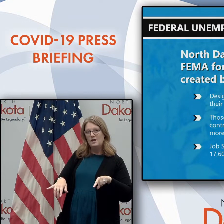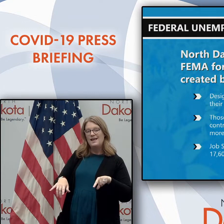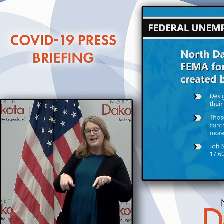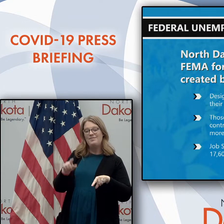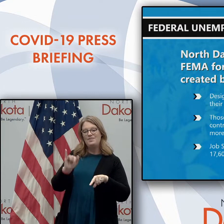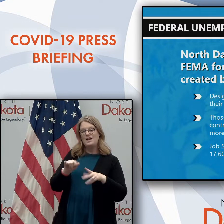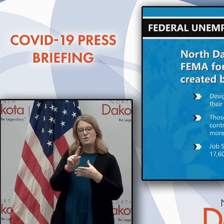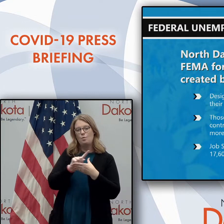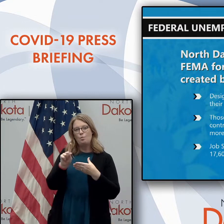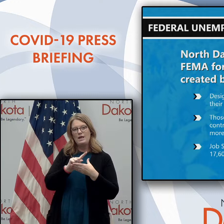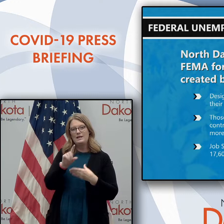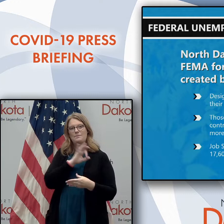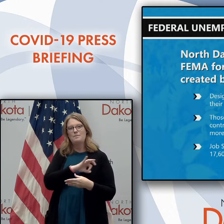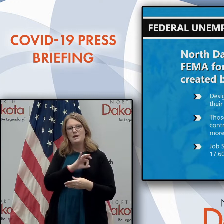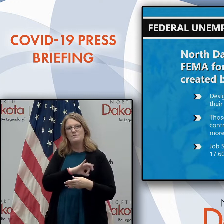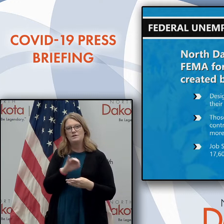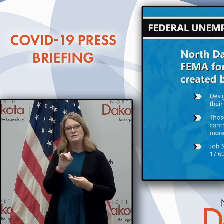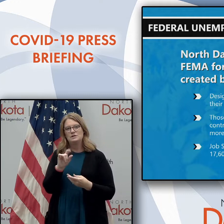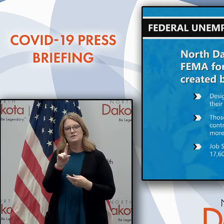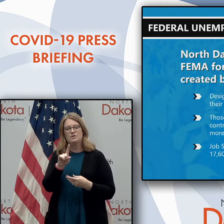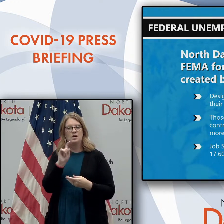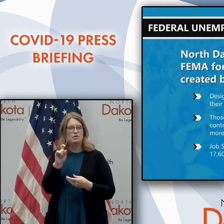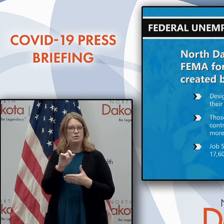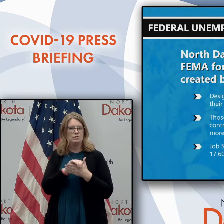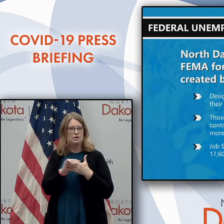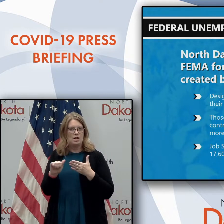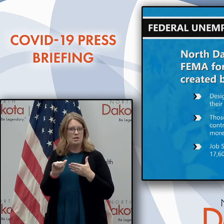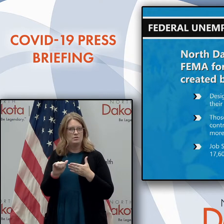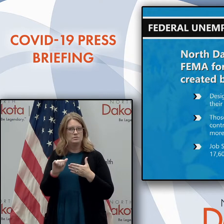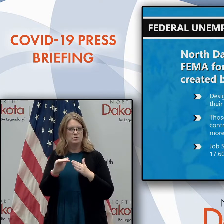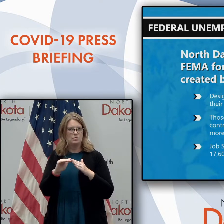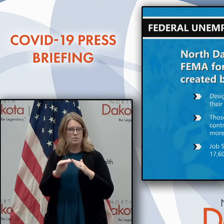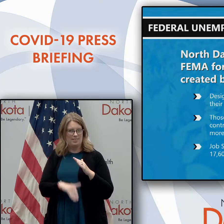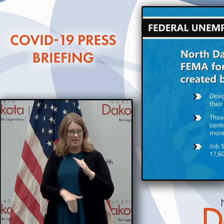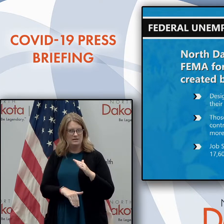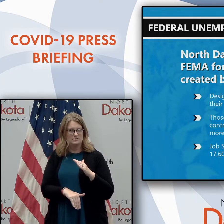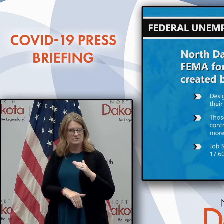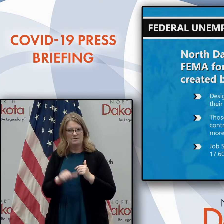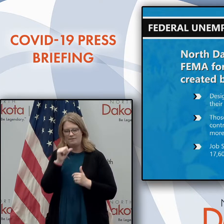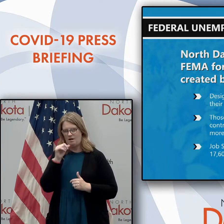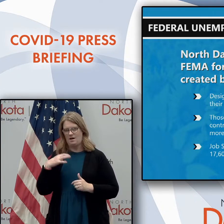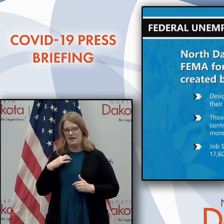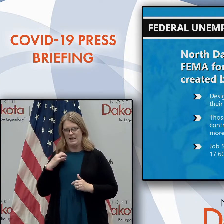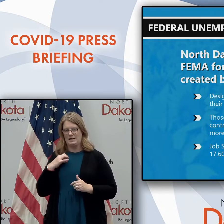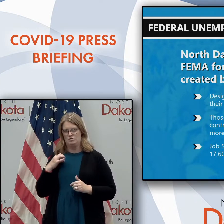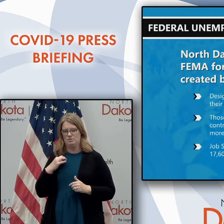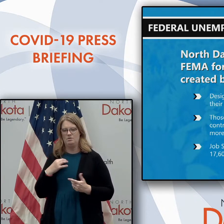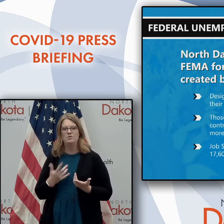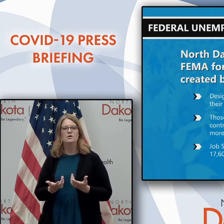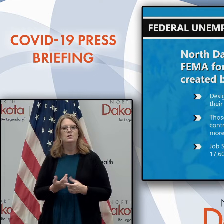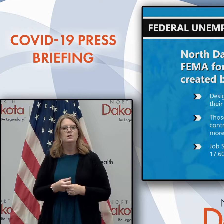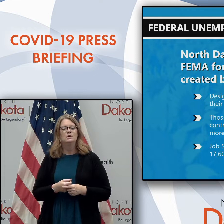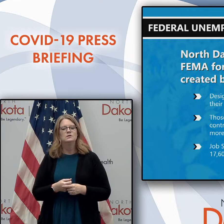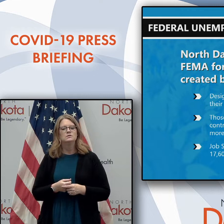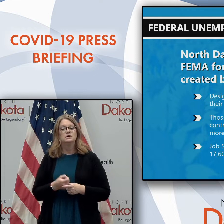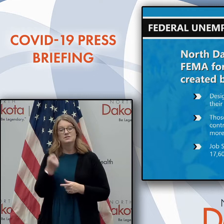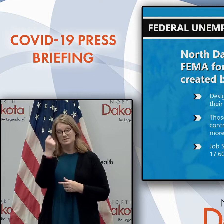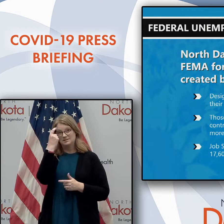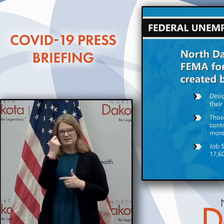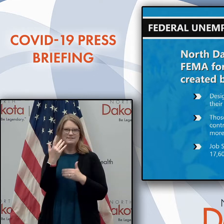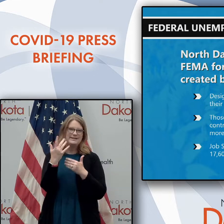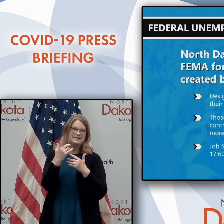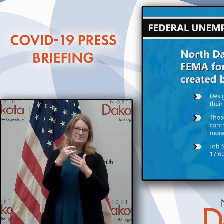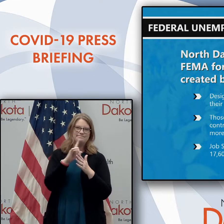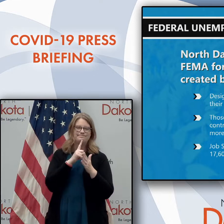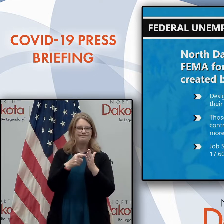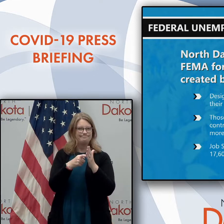with a weekly benefit amount of $100 or less are ineligible. And so based on these limitations and through the